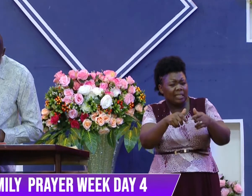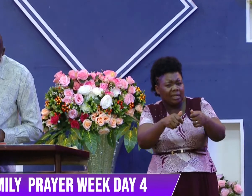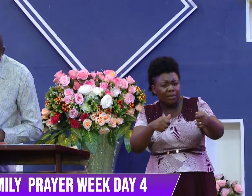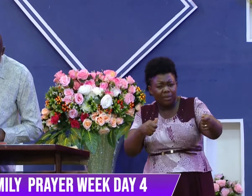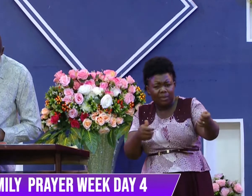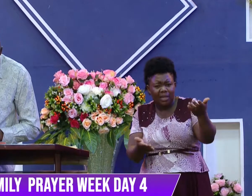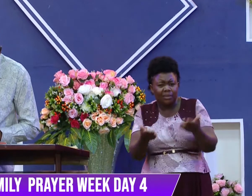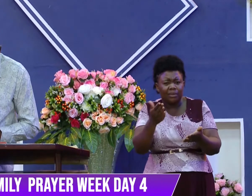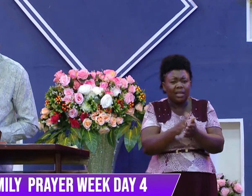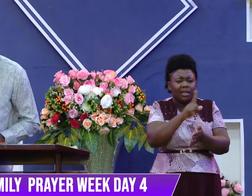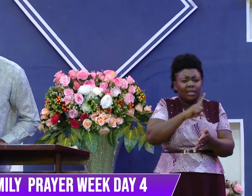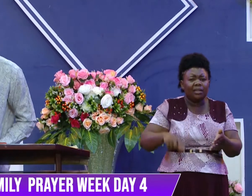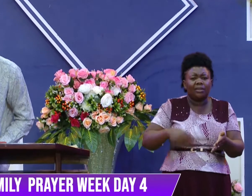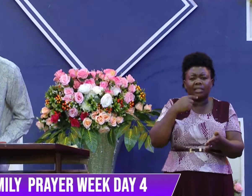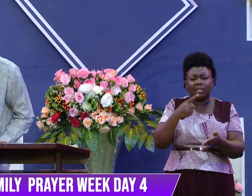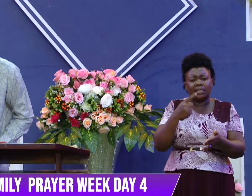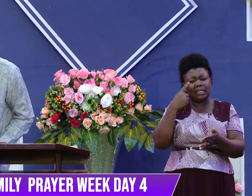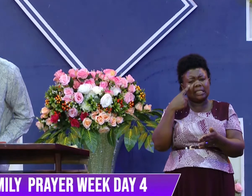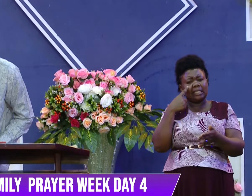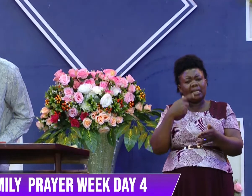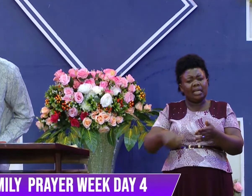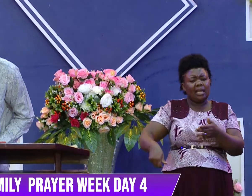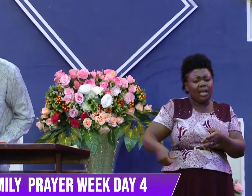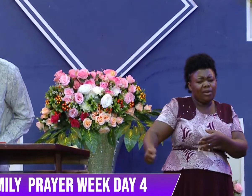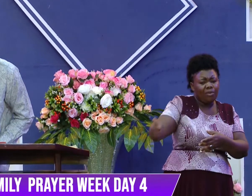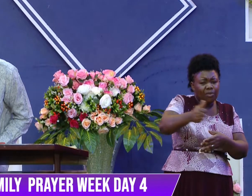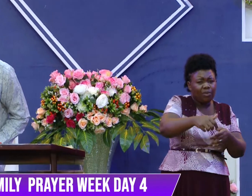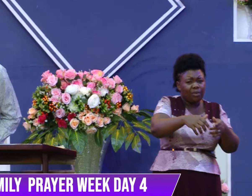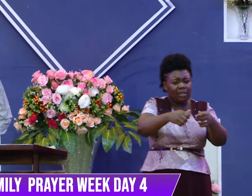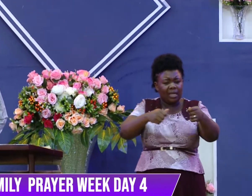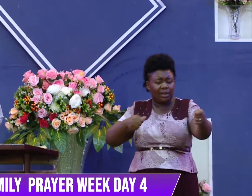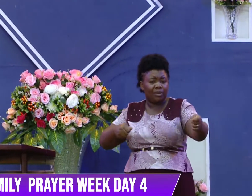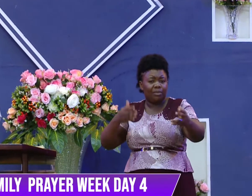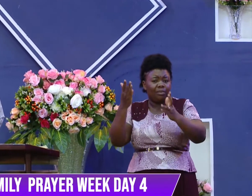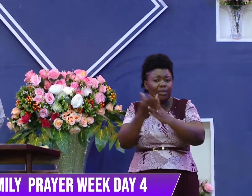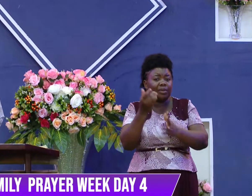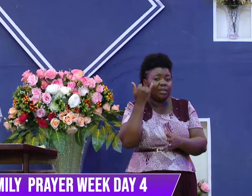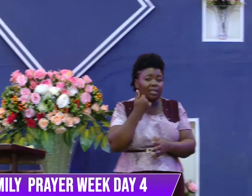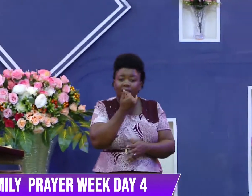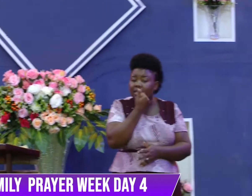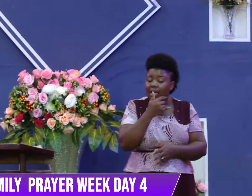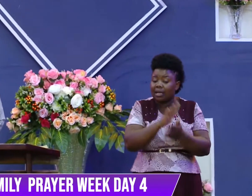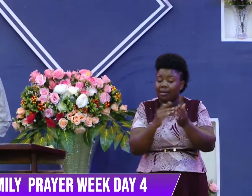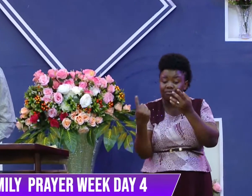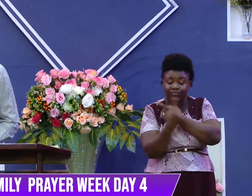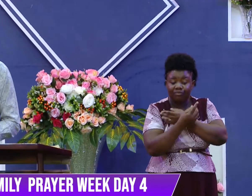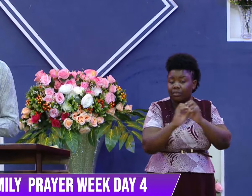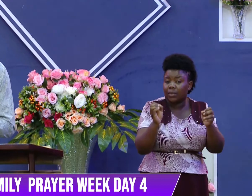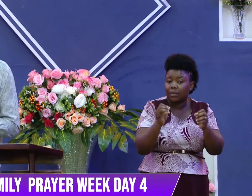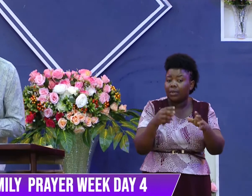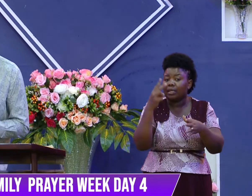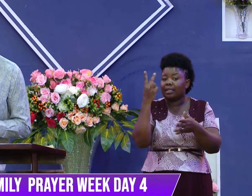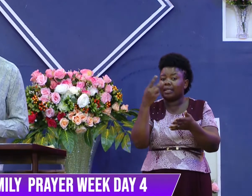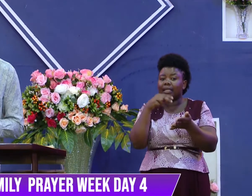Mukama n'ayogera nti raba nditeeka omuguwa ogugera wakati w'abantu bange Isirayiri siribayitako nate